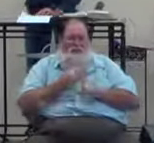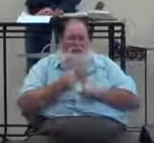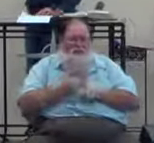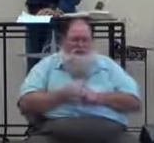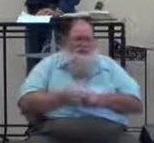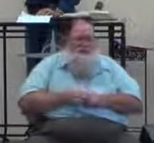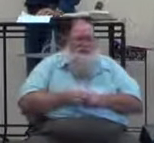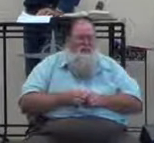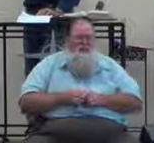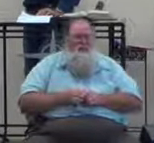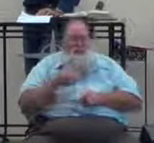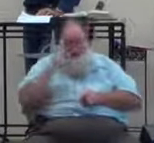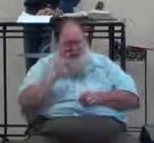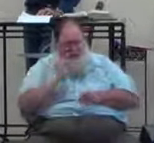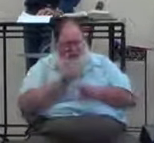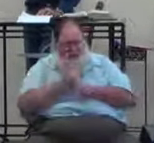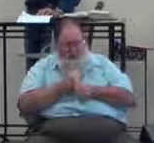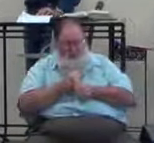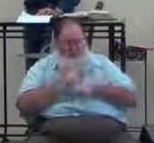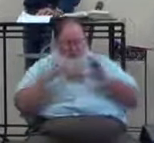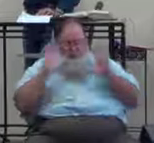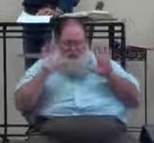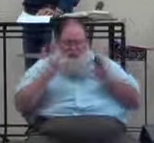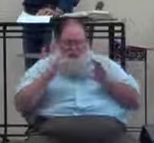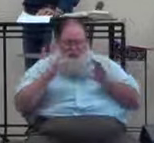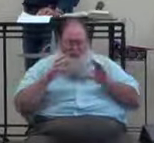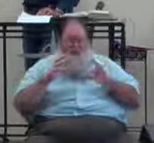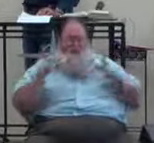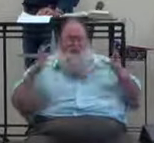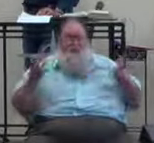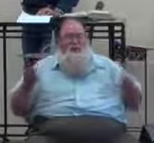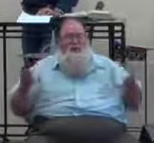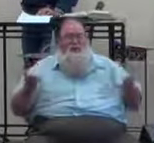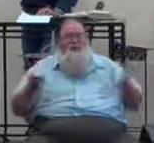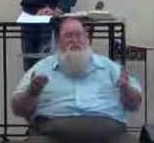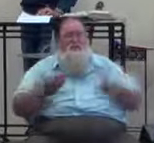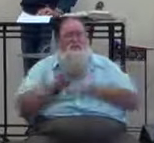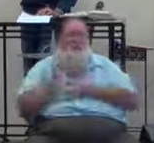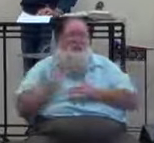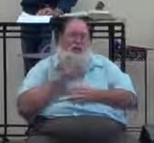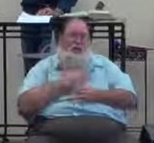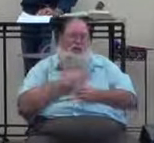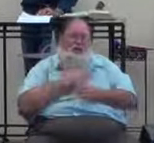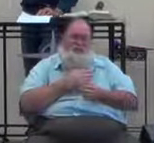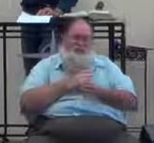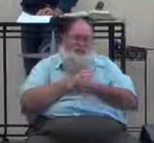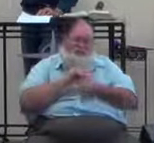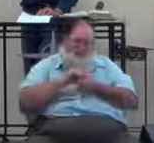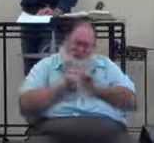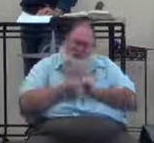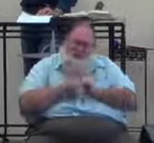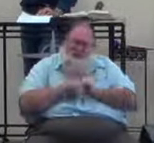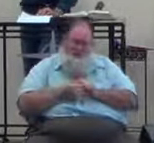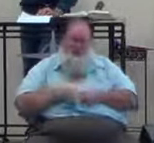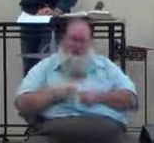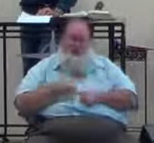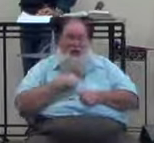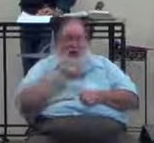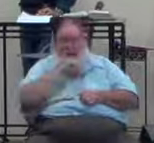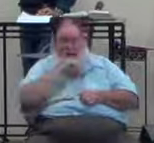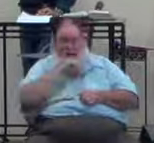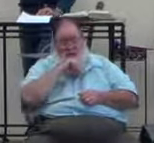things in our suffering as believers. He turns that bad to good. And I don't know about you, but I love good. Good works for